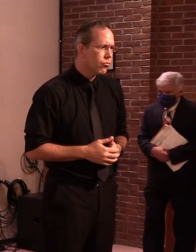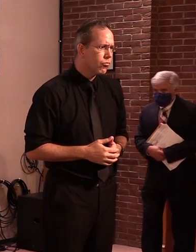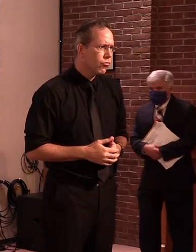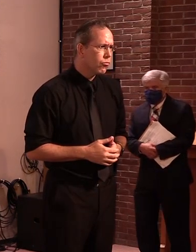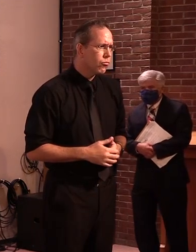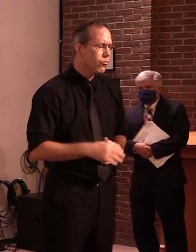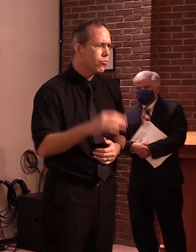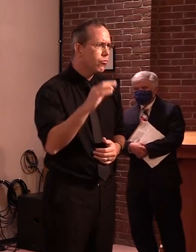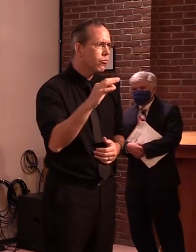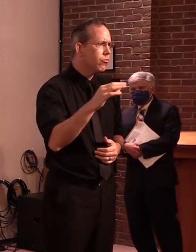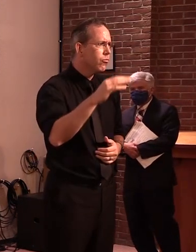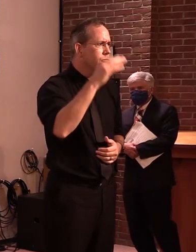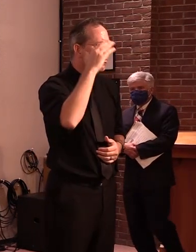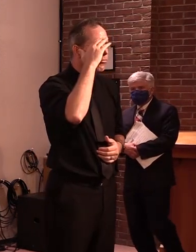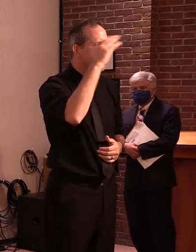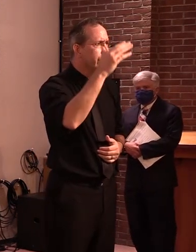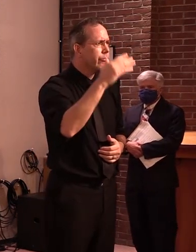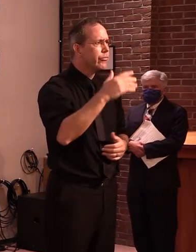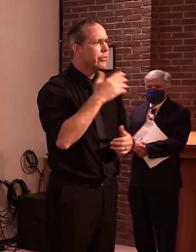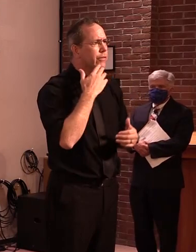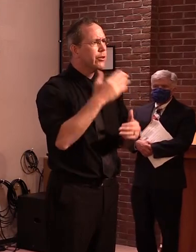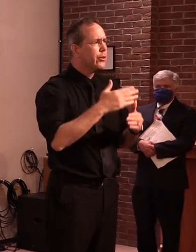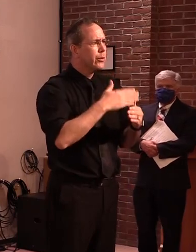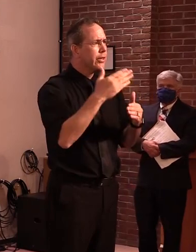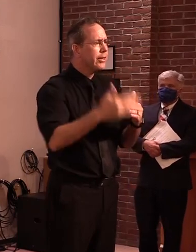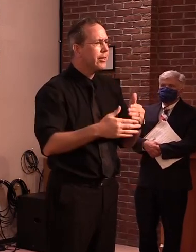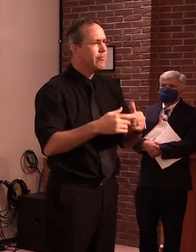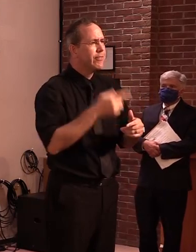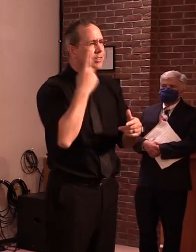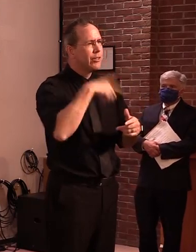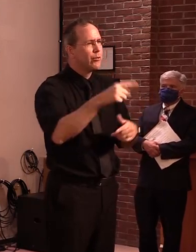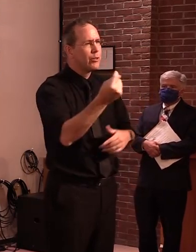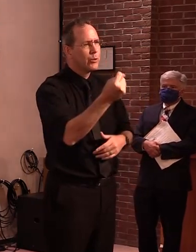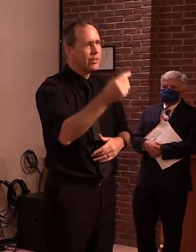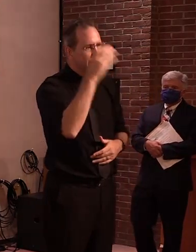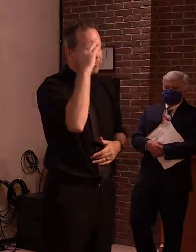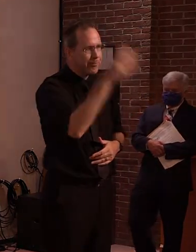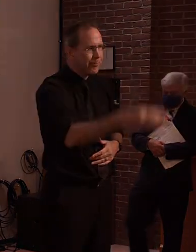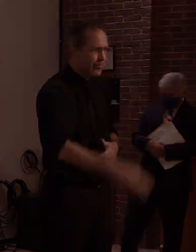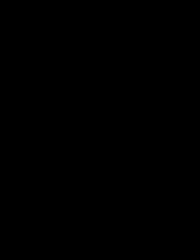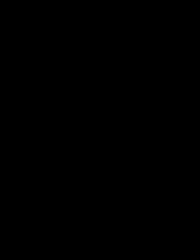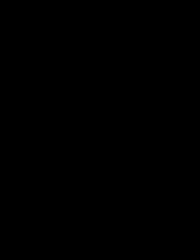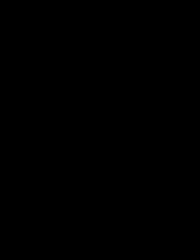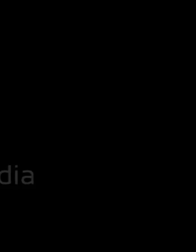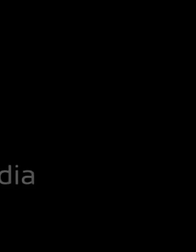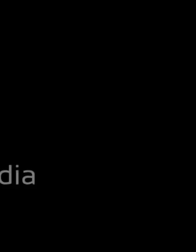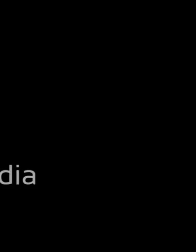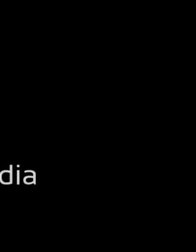thanks. With that, thank you very much for tuning in. Have a safe weekend, and we'll see you on Tuesday.